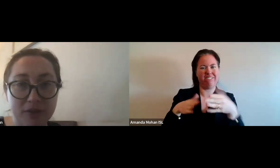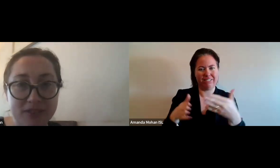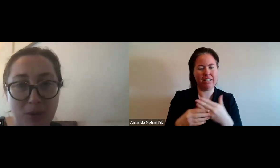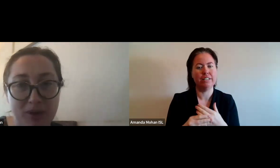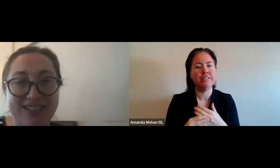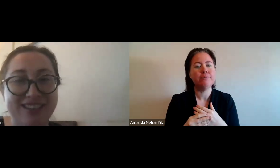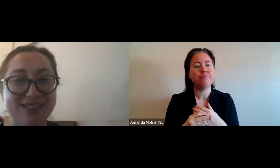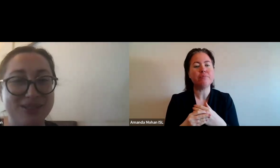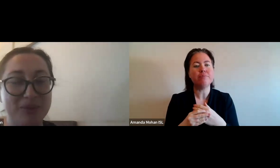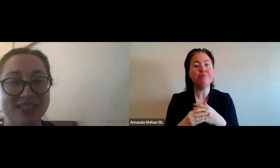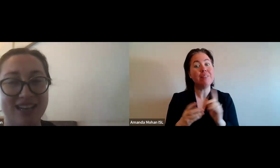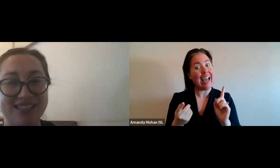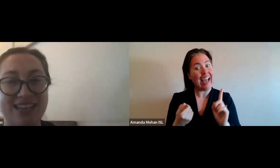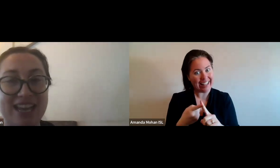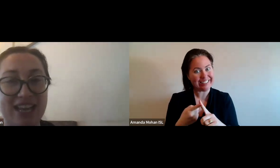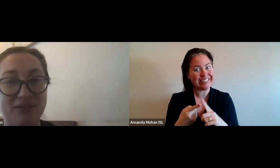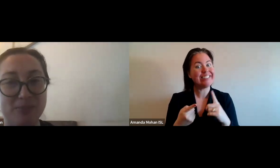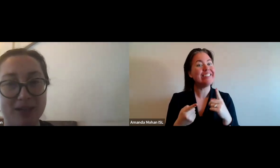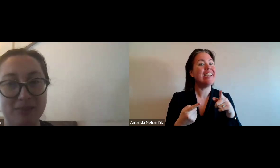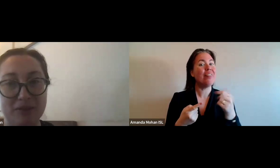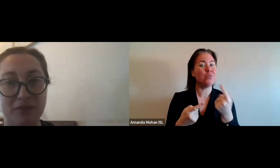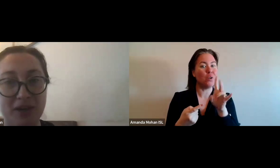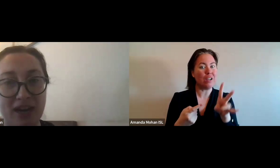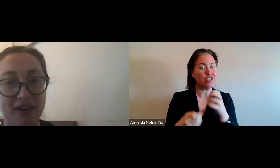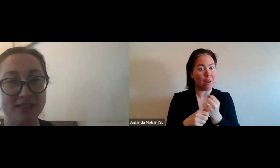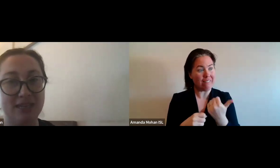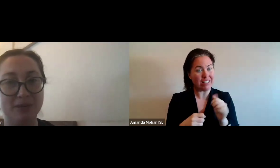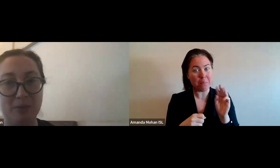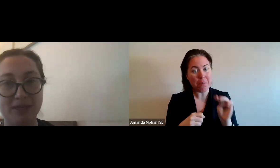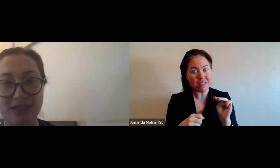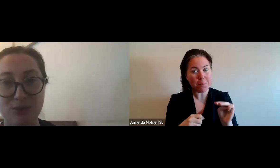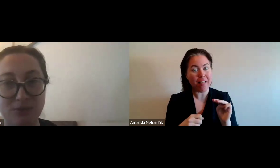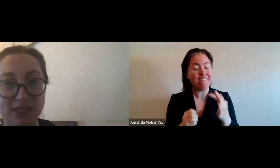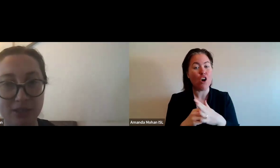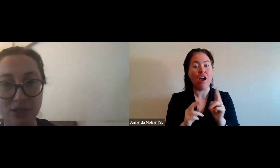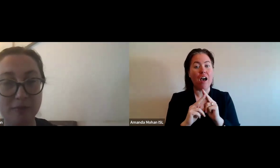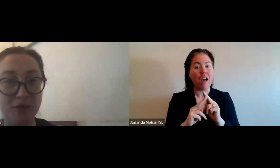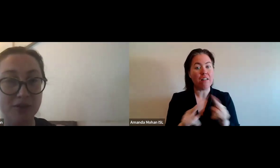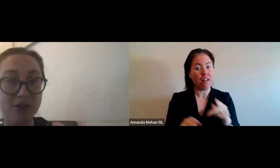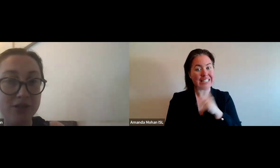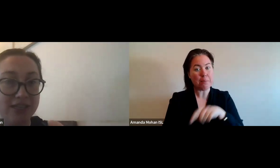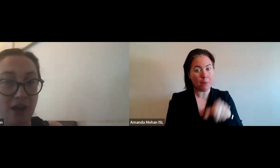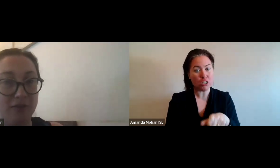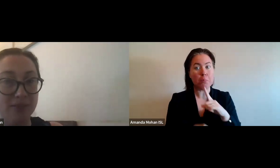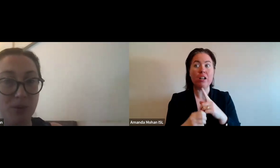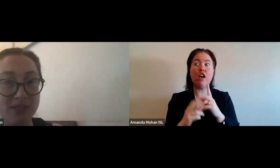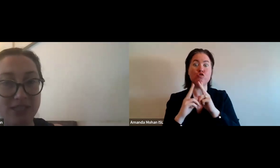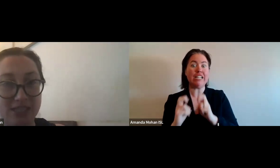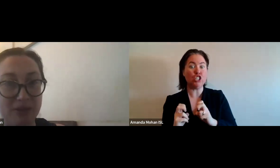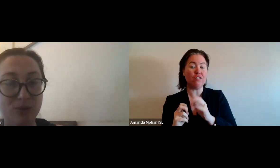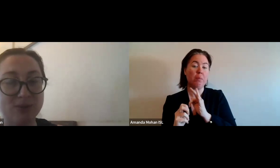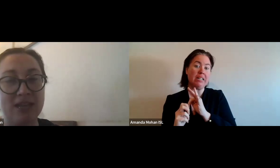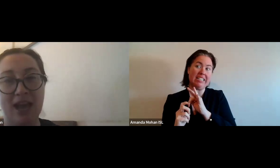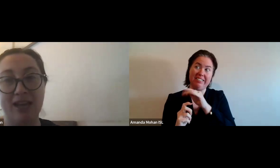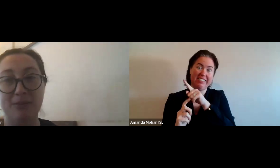an offer of support. So someone is asking if it's possible for a non-disabled person who's a researcher from another country to offer support